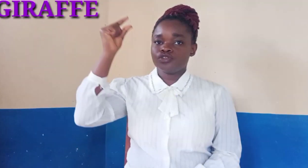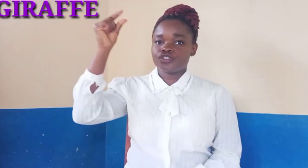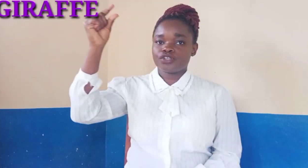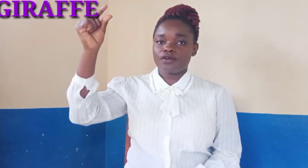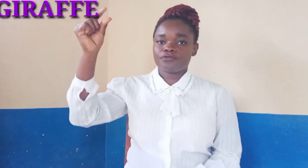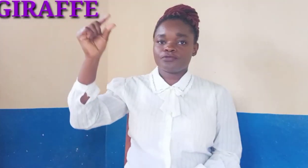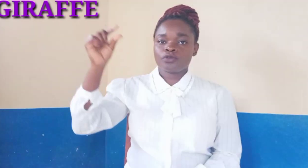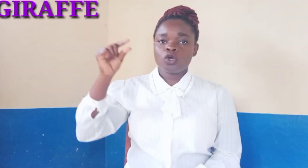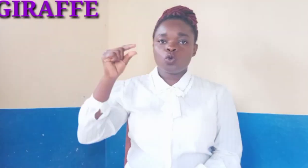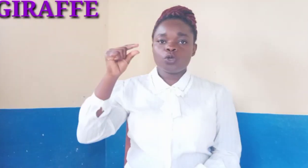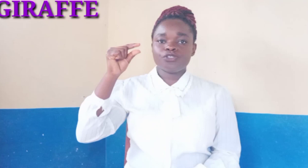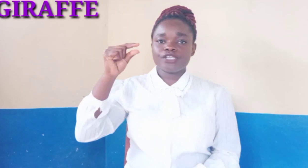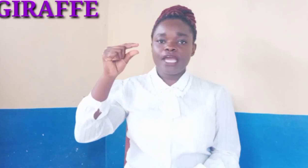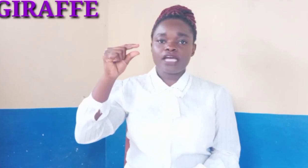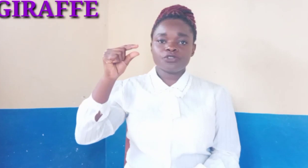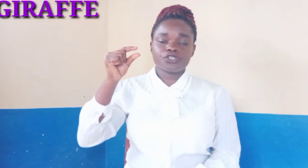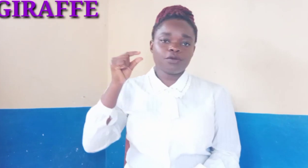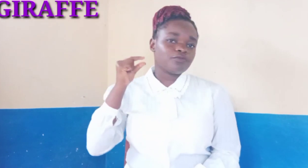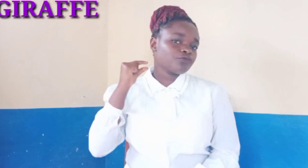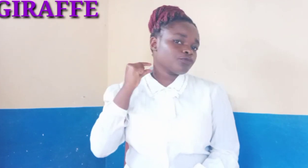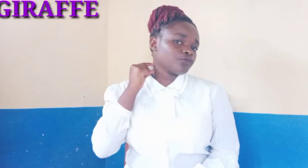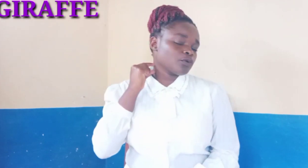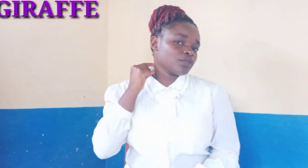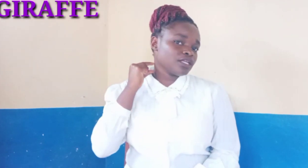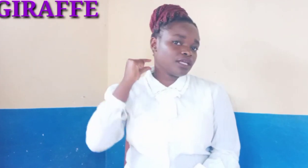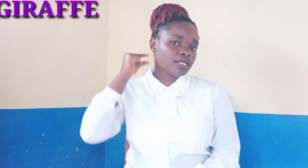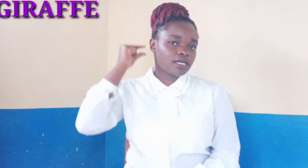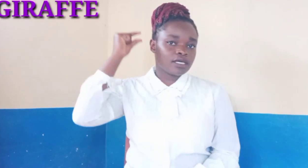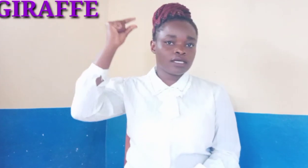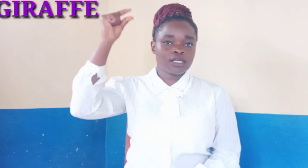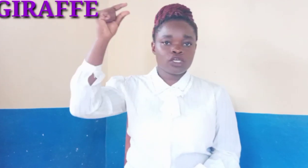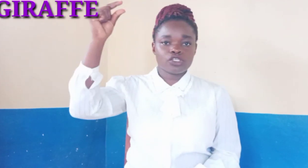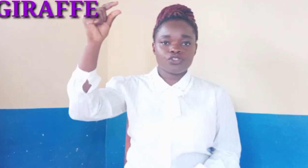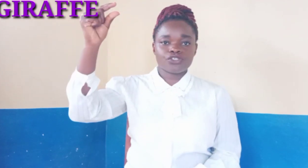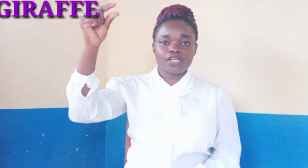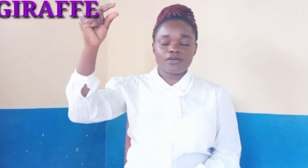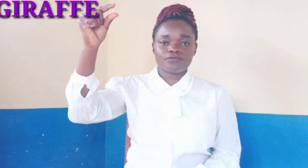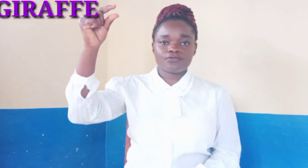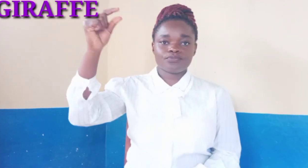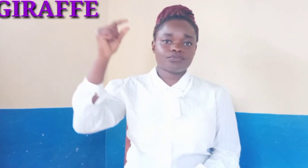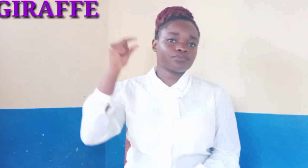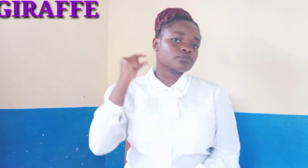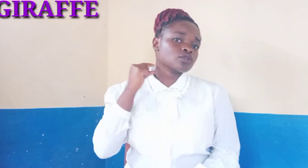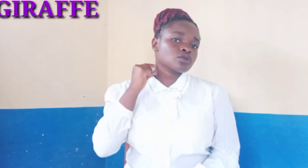Giraffe. Giraffe. With G hand shape from the neck. Giraffe.